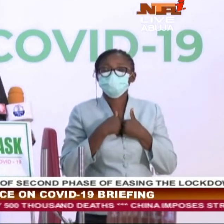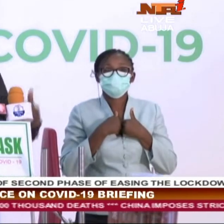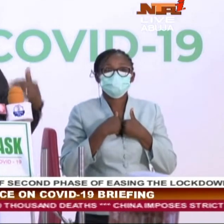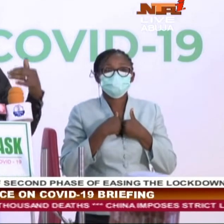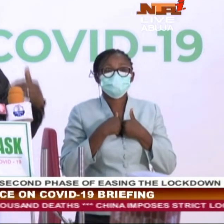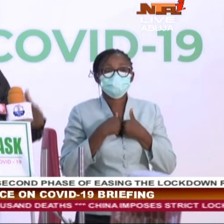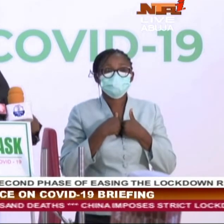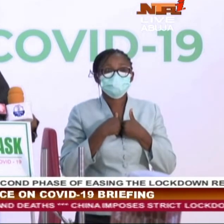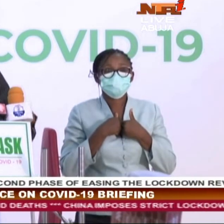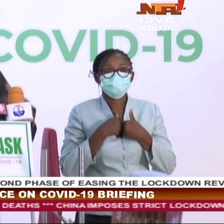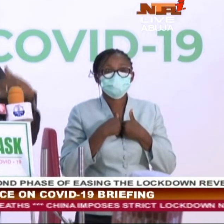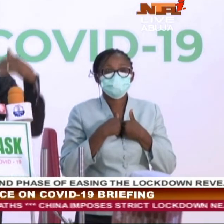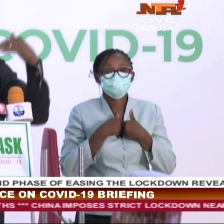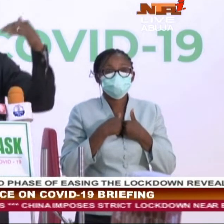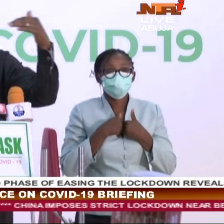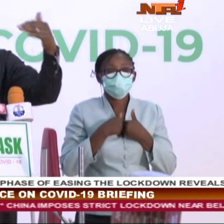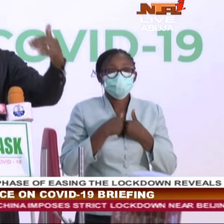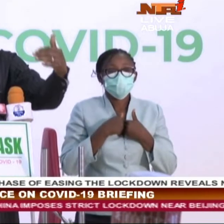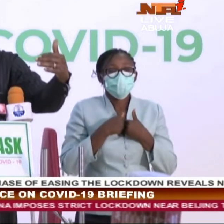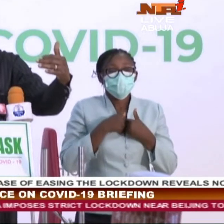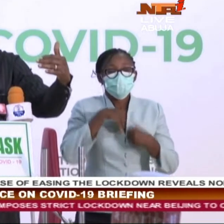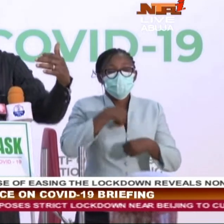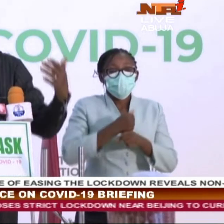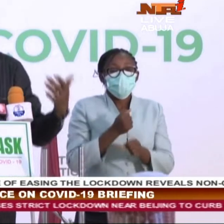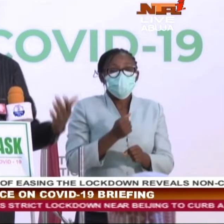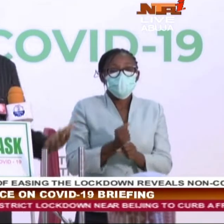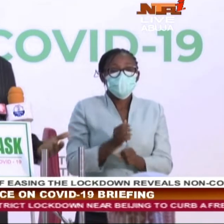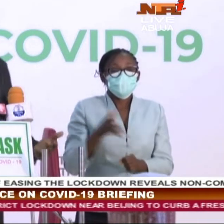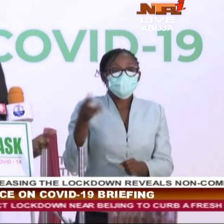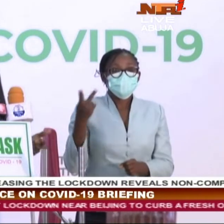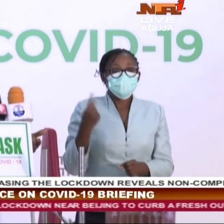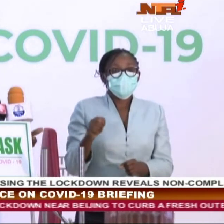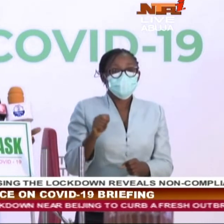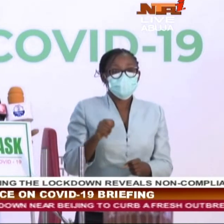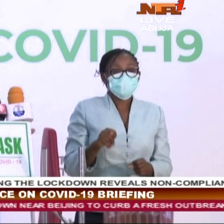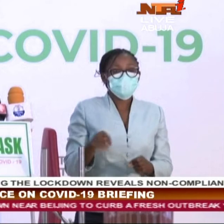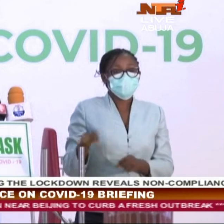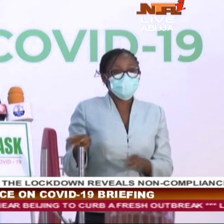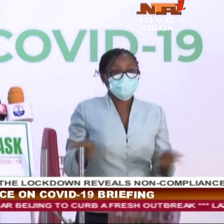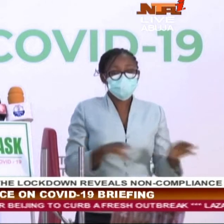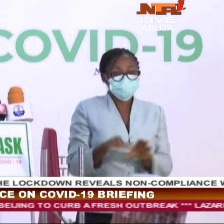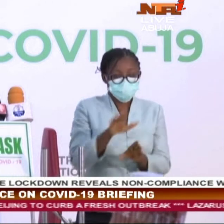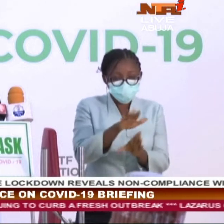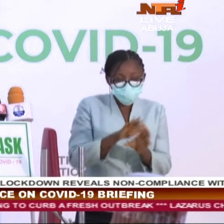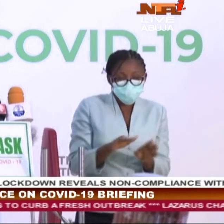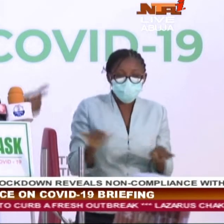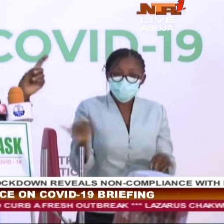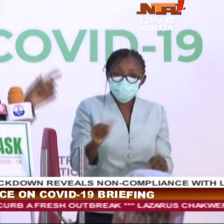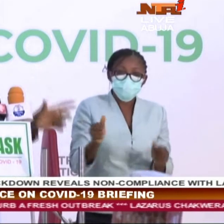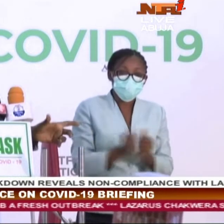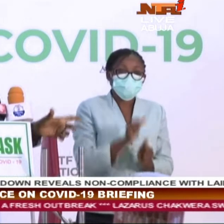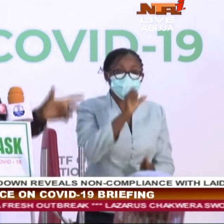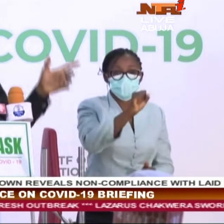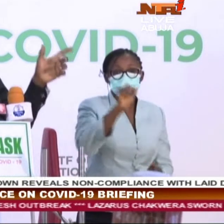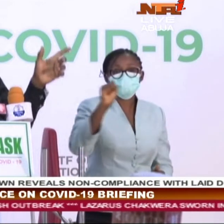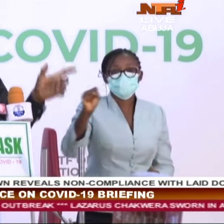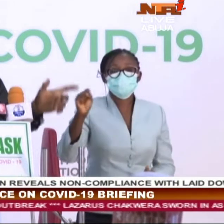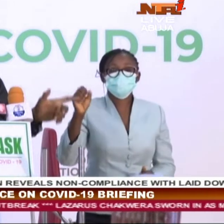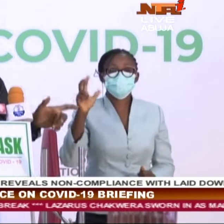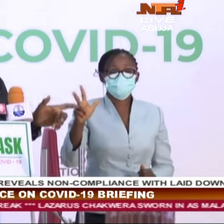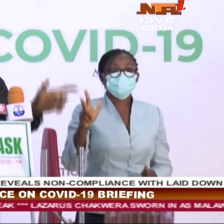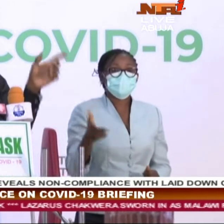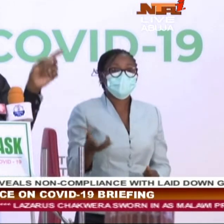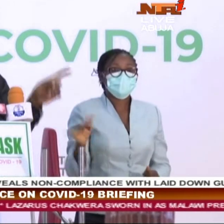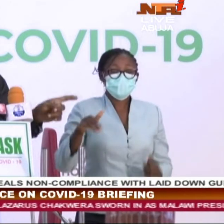scuttled the prospect of people graduating to classes. The same thing with SS3. There's a certain examination